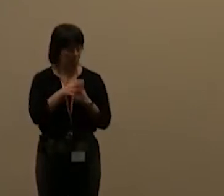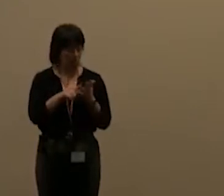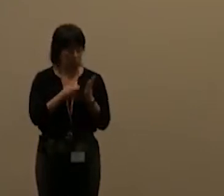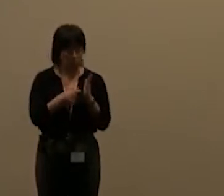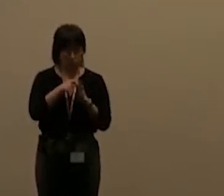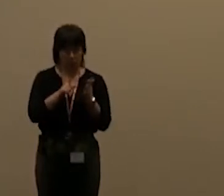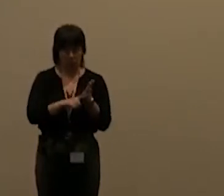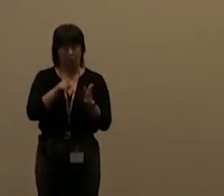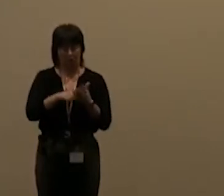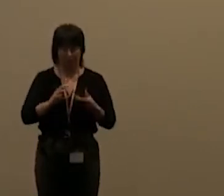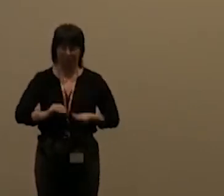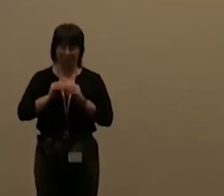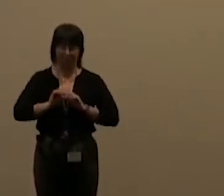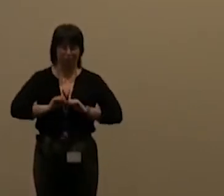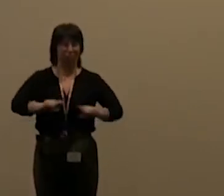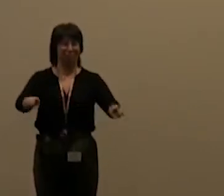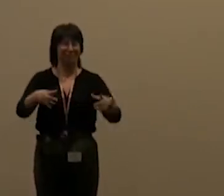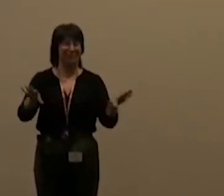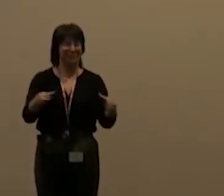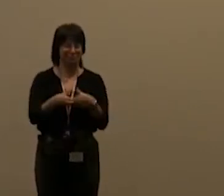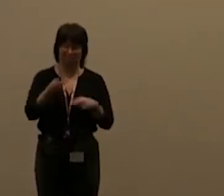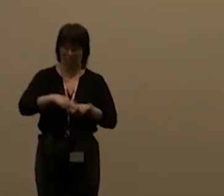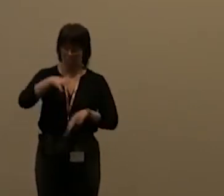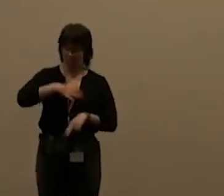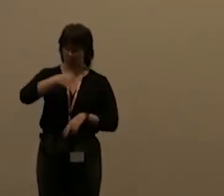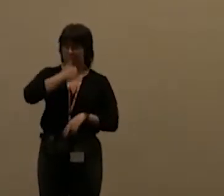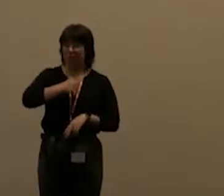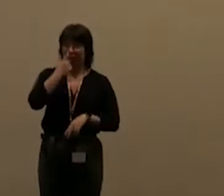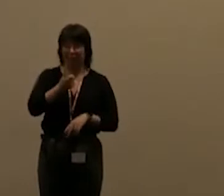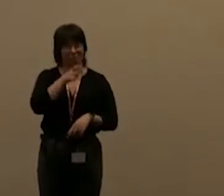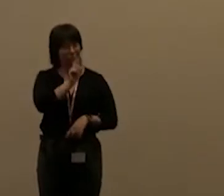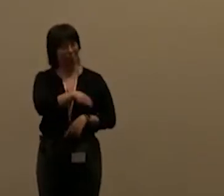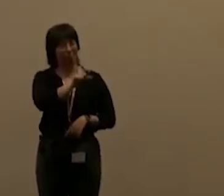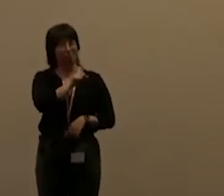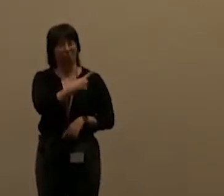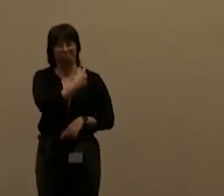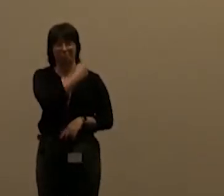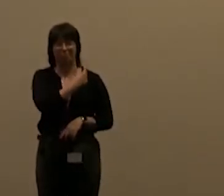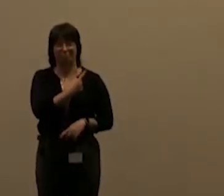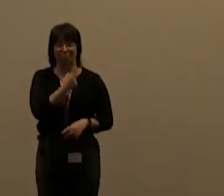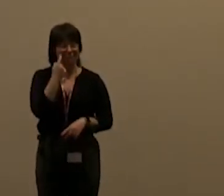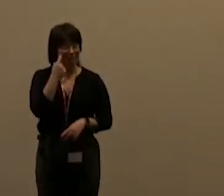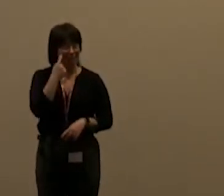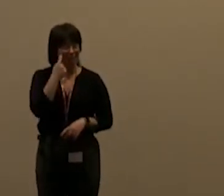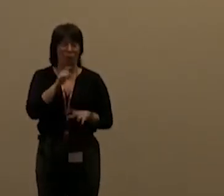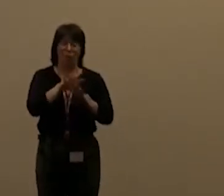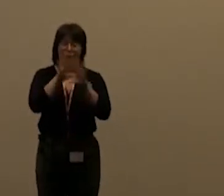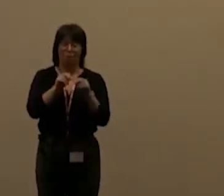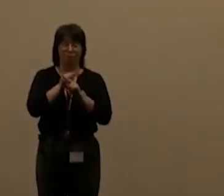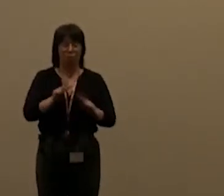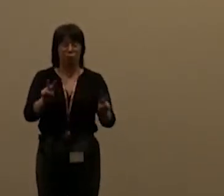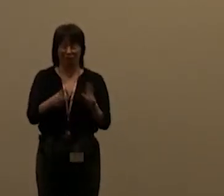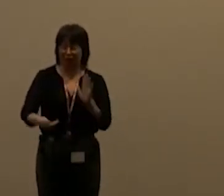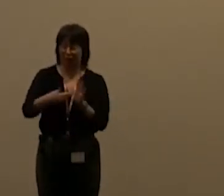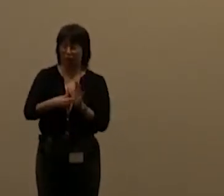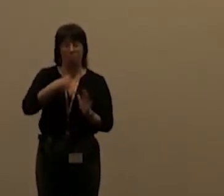Power Apps, and I pushed that out to Teams. And so if we want to use that, I can just click on that, and we can see the overview, and I can add that